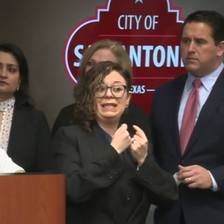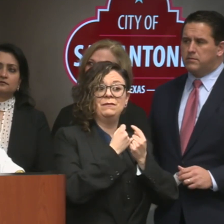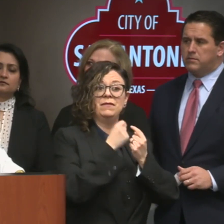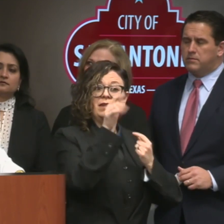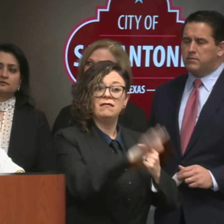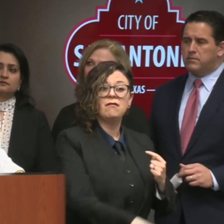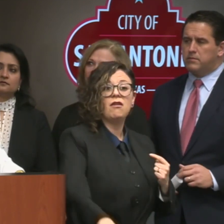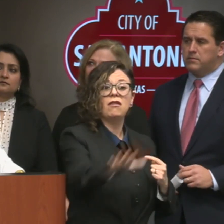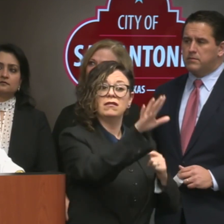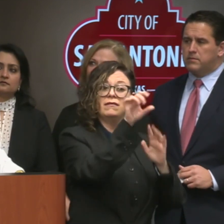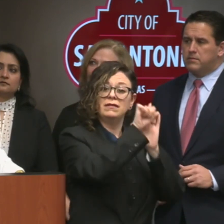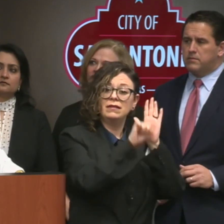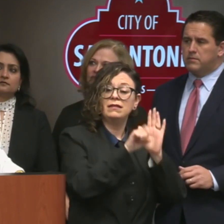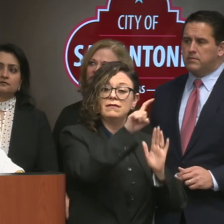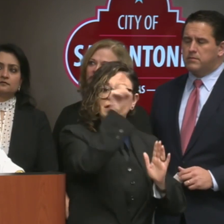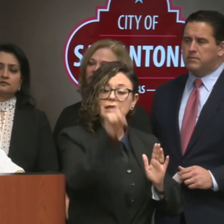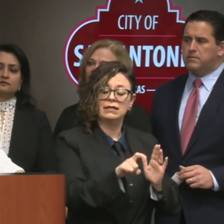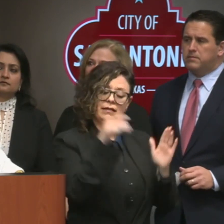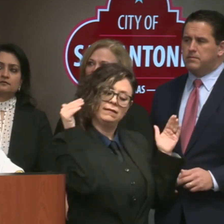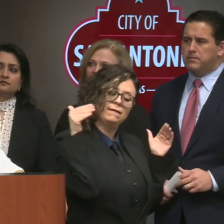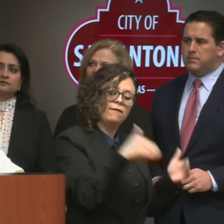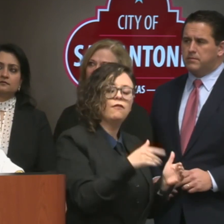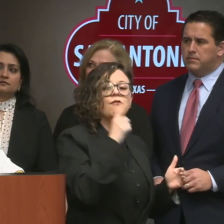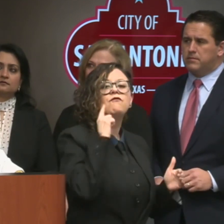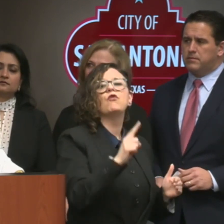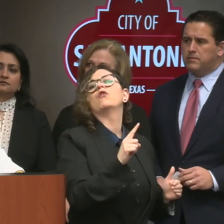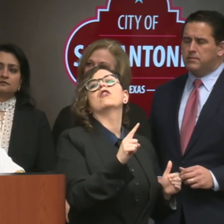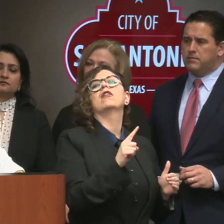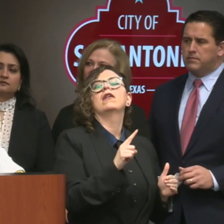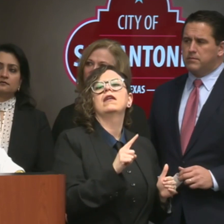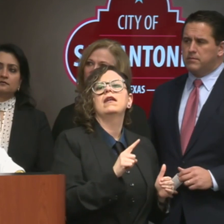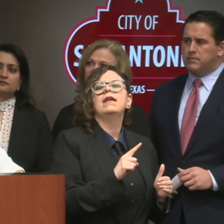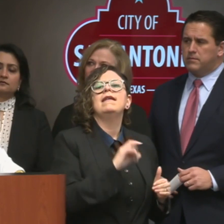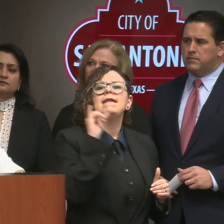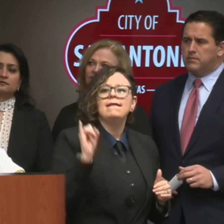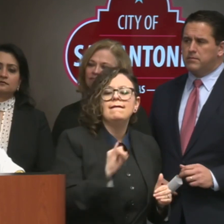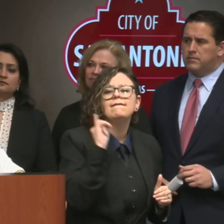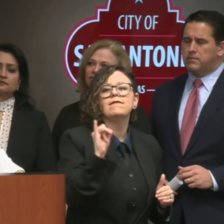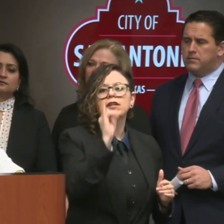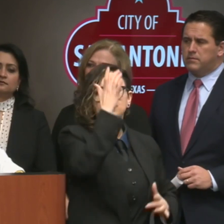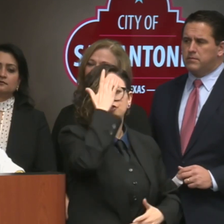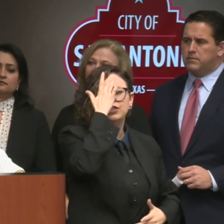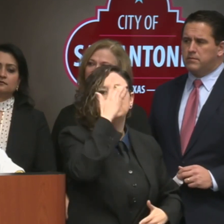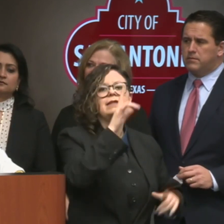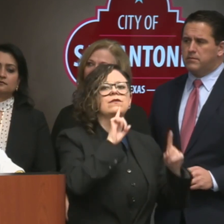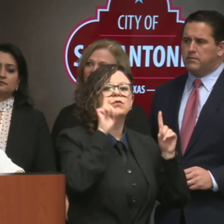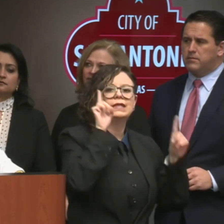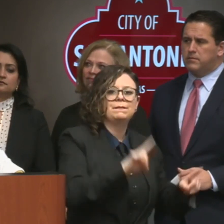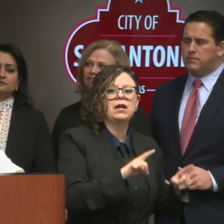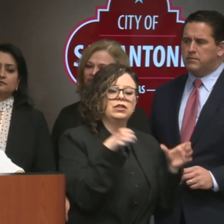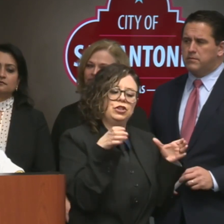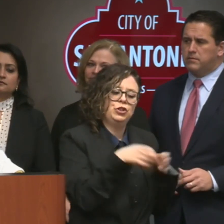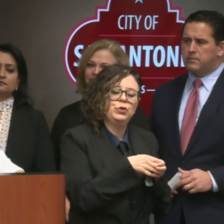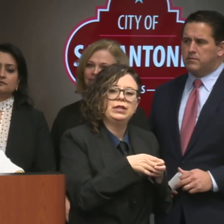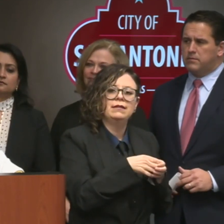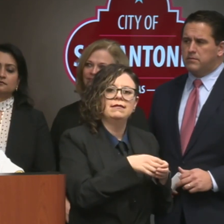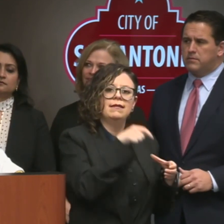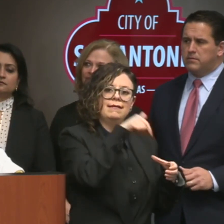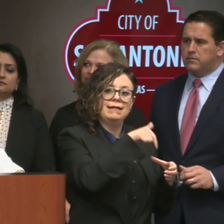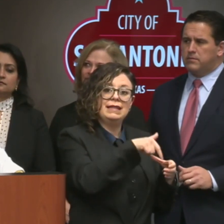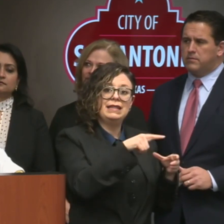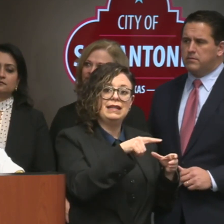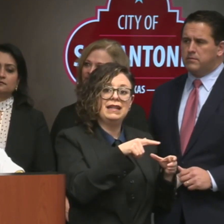as an infectious disease response unit. So that happened in 2018. So we had the team in